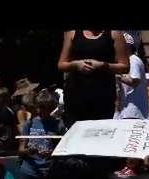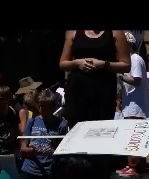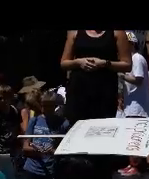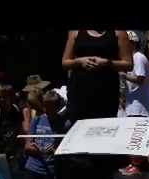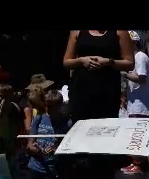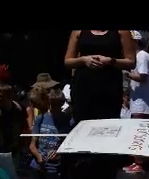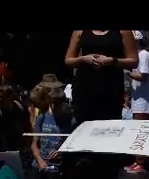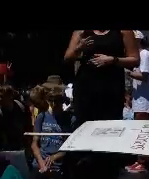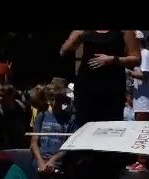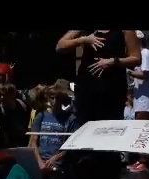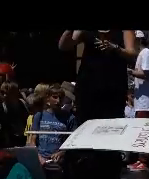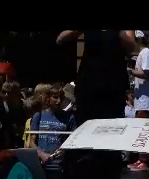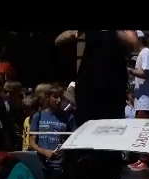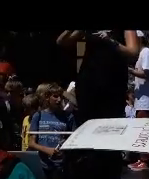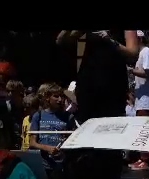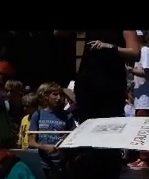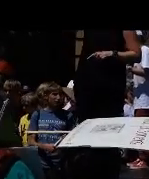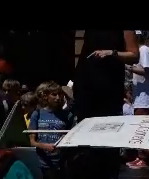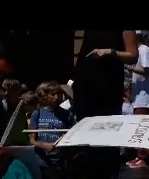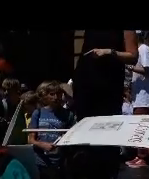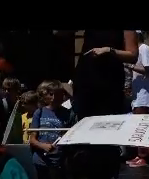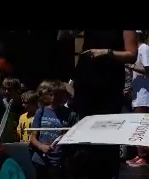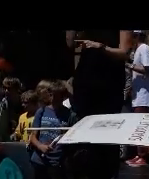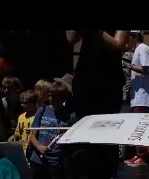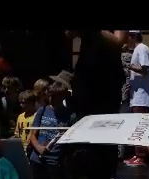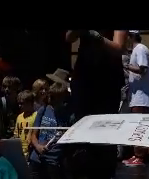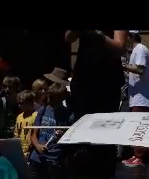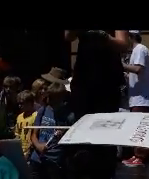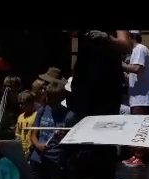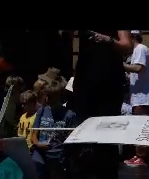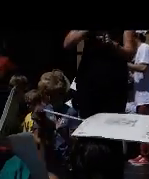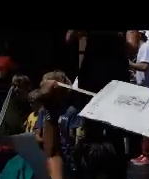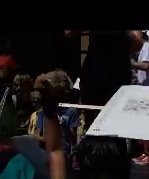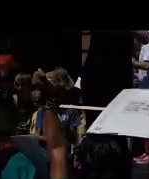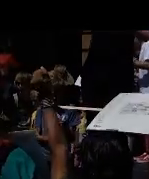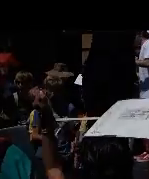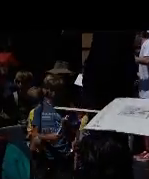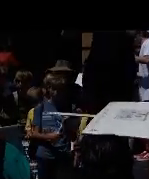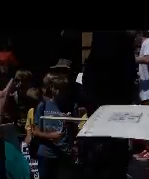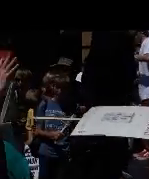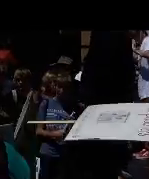We want politicians who say no to outdated fossil fuel technology.